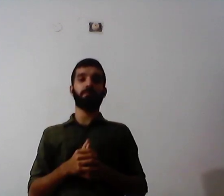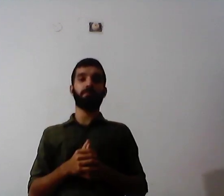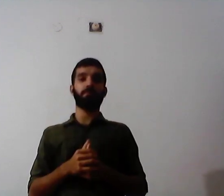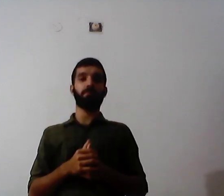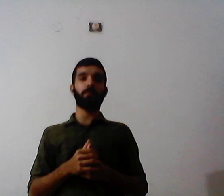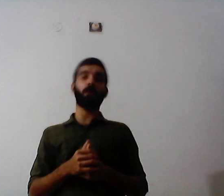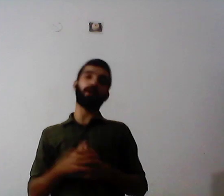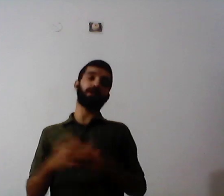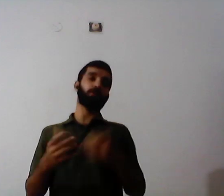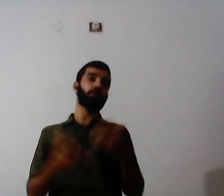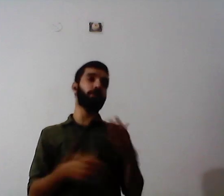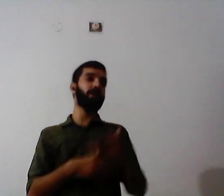Okay, so